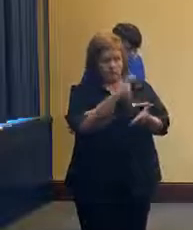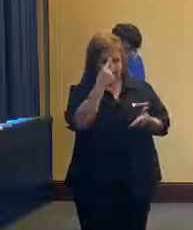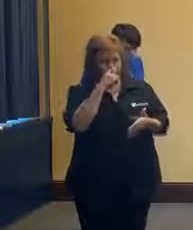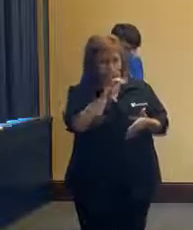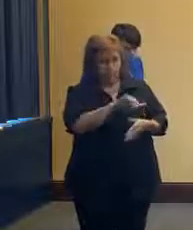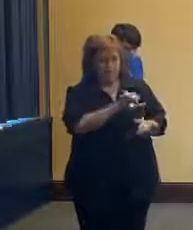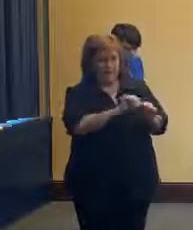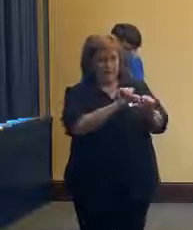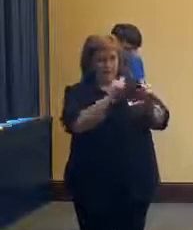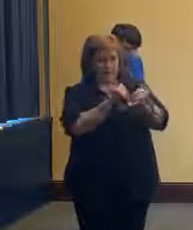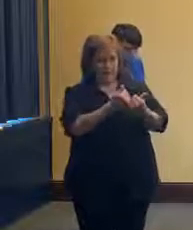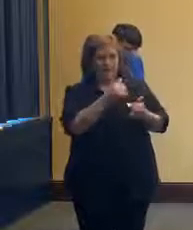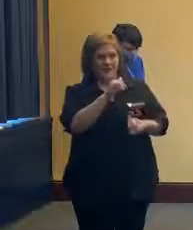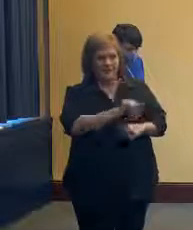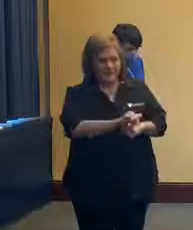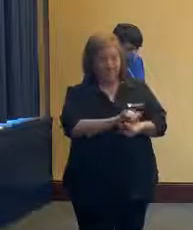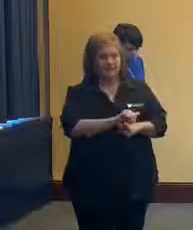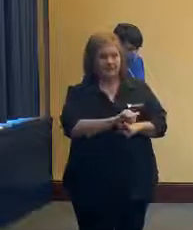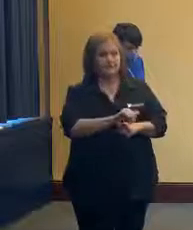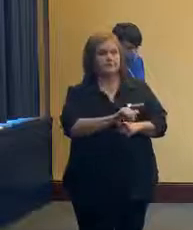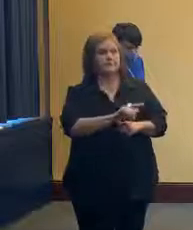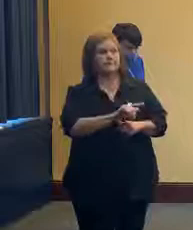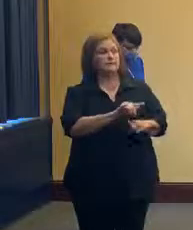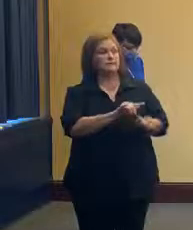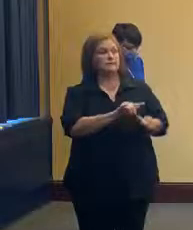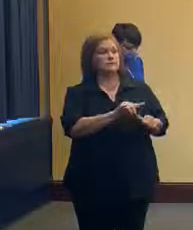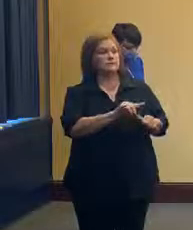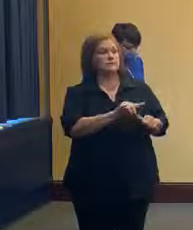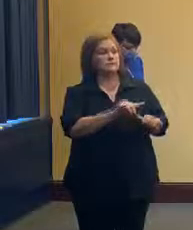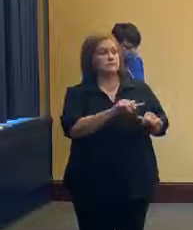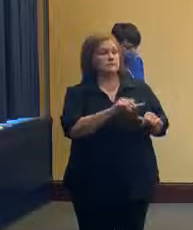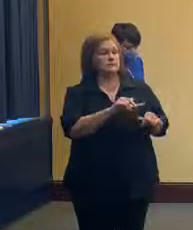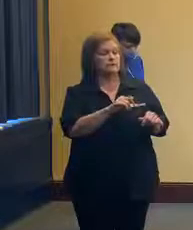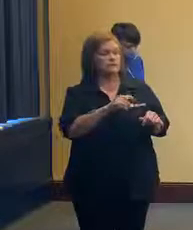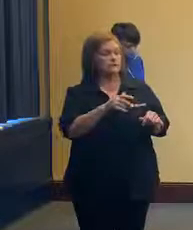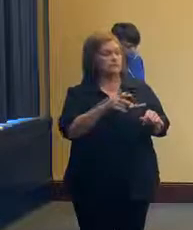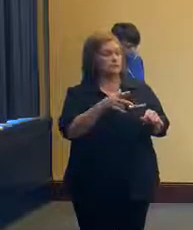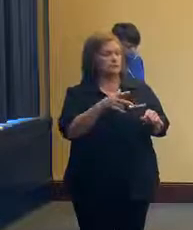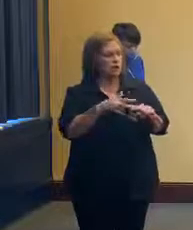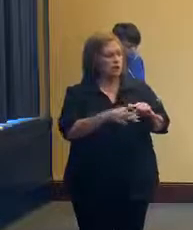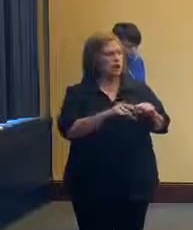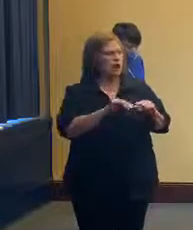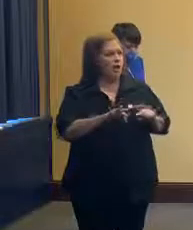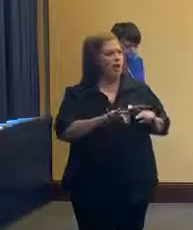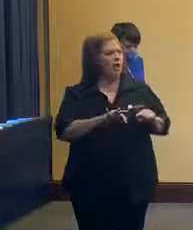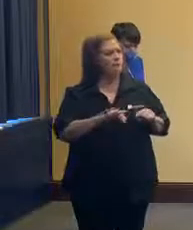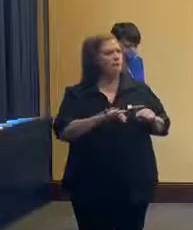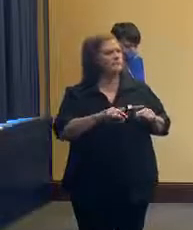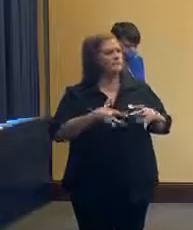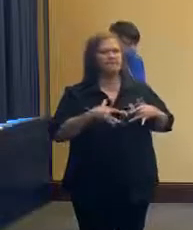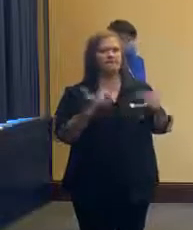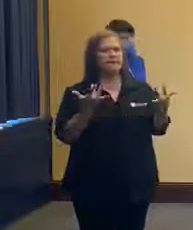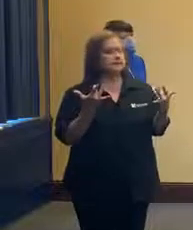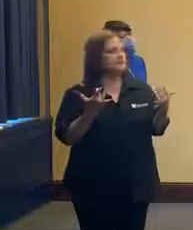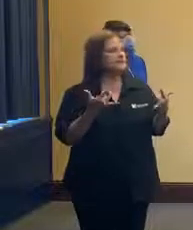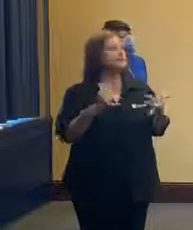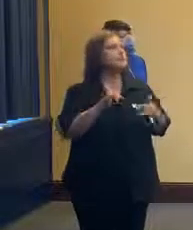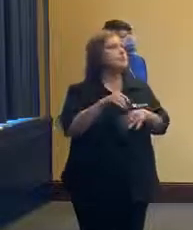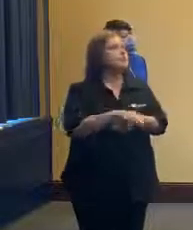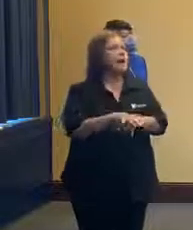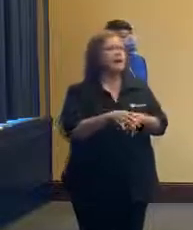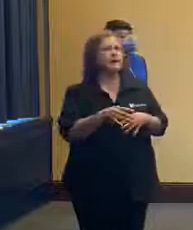those agencies that, based on reduction of activity, essentially,